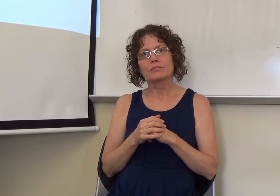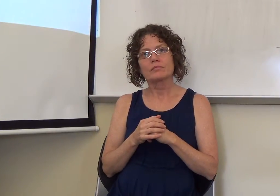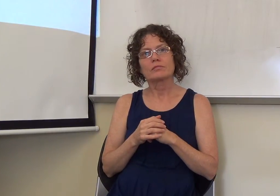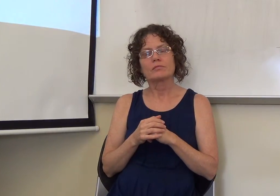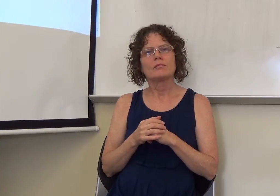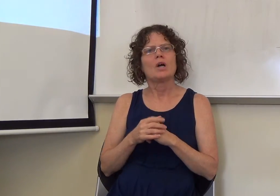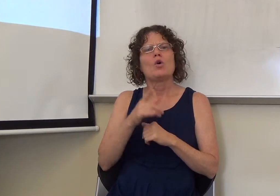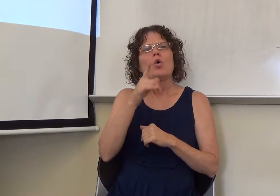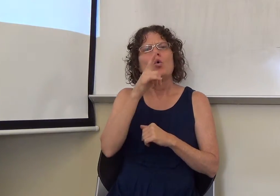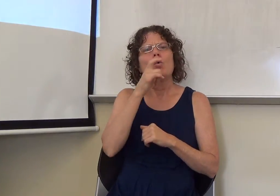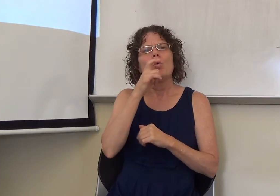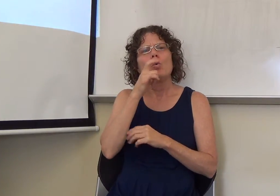whose coal is this?